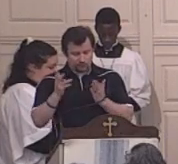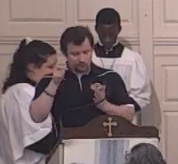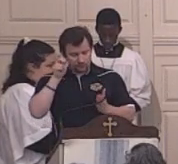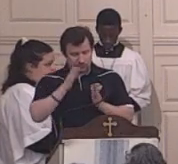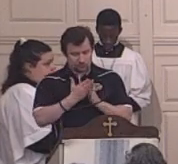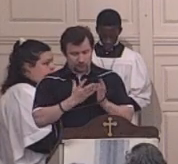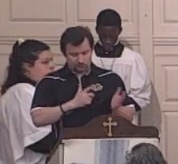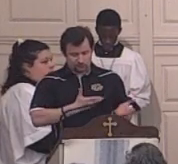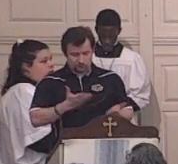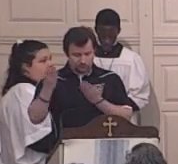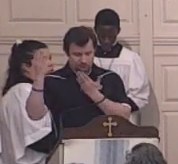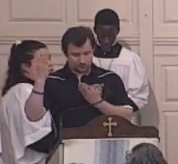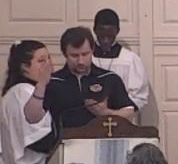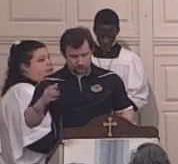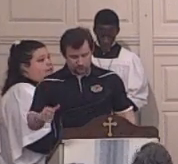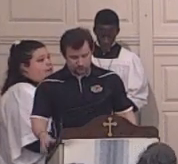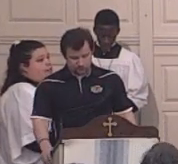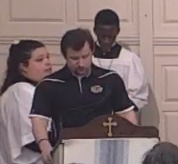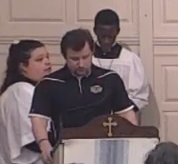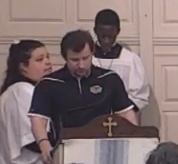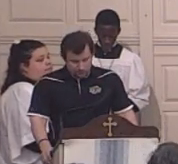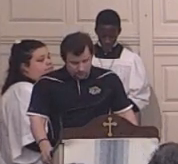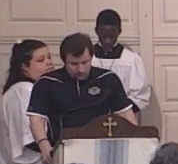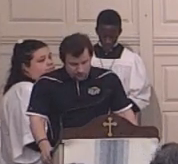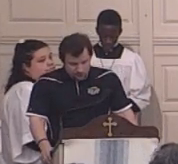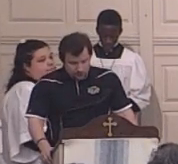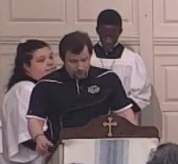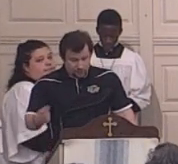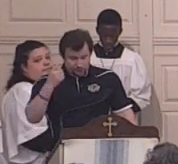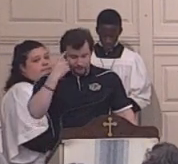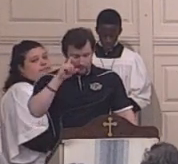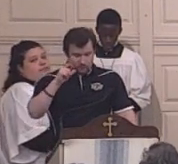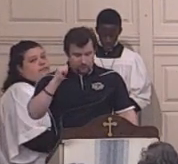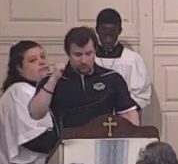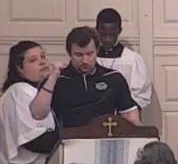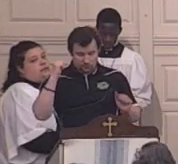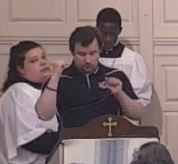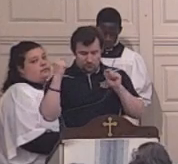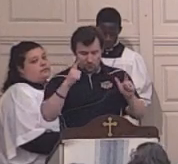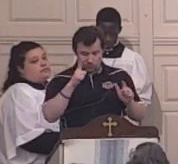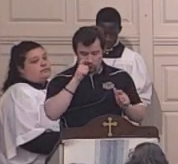we pray to the Lord. Lord, hear our prayer.